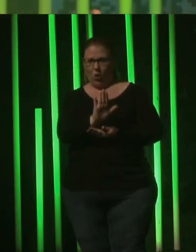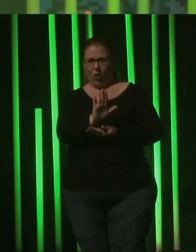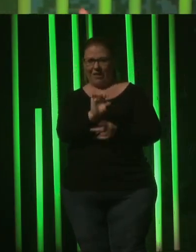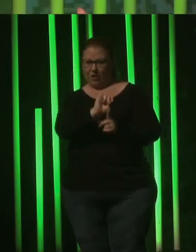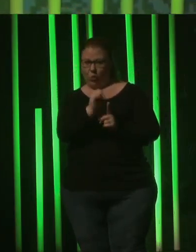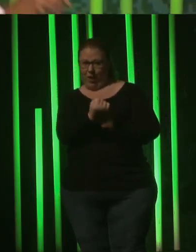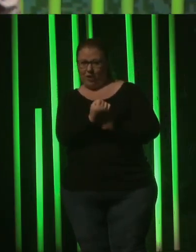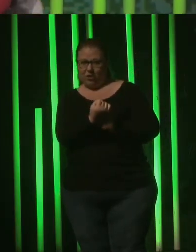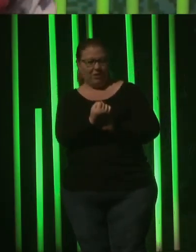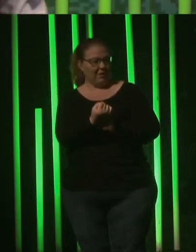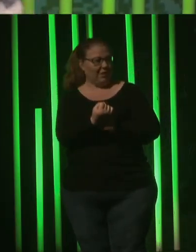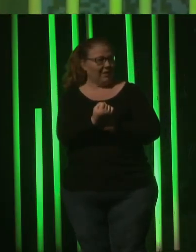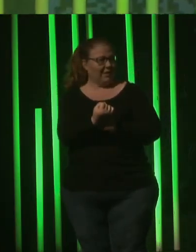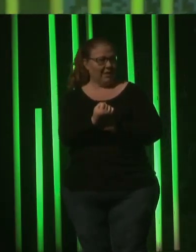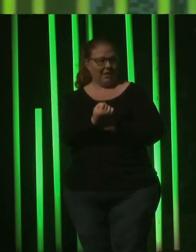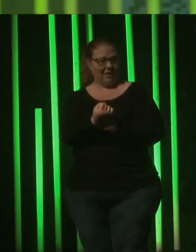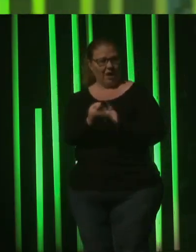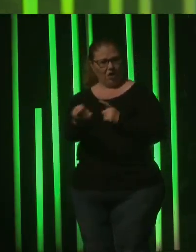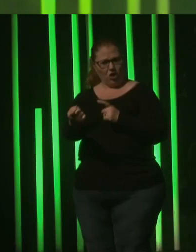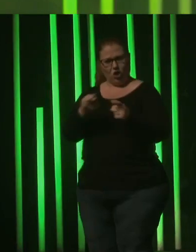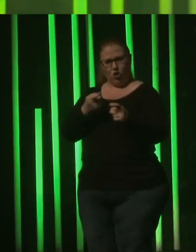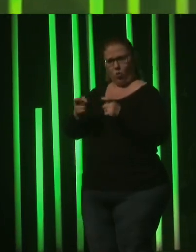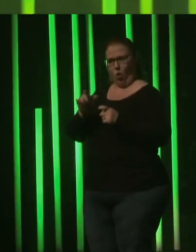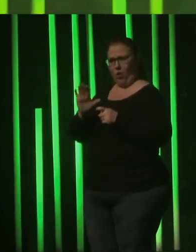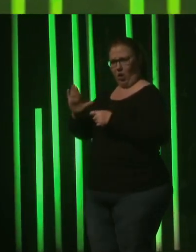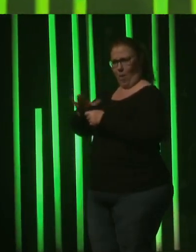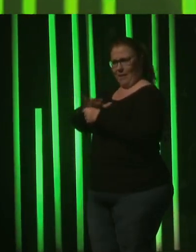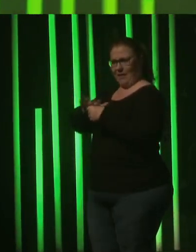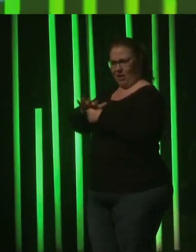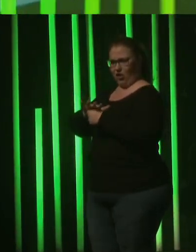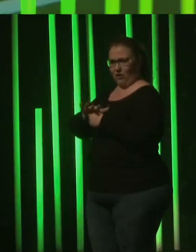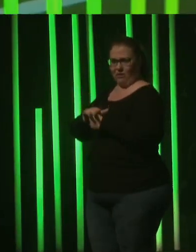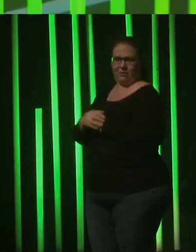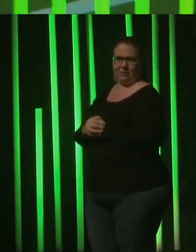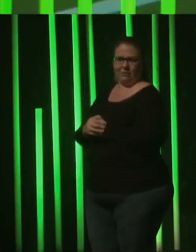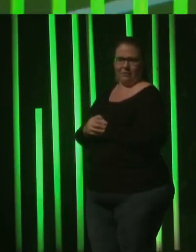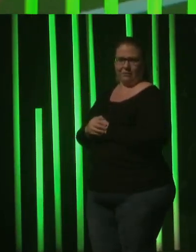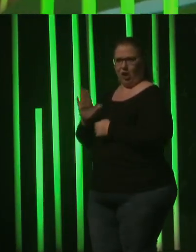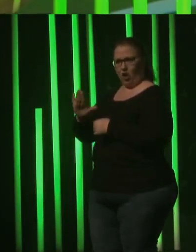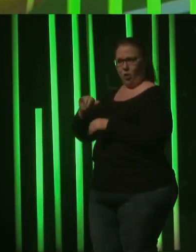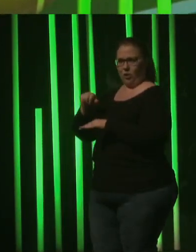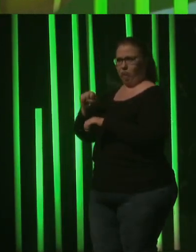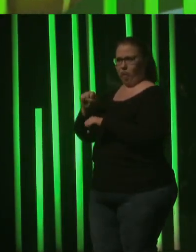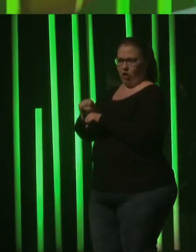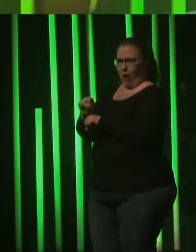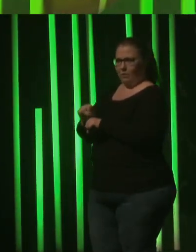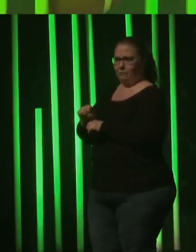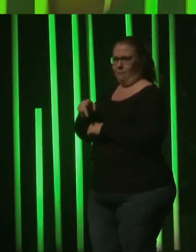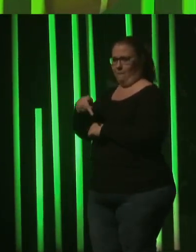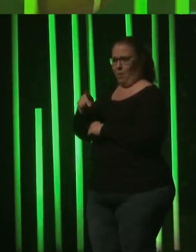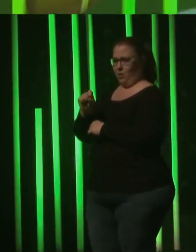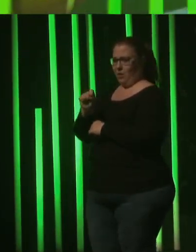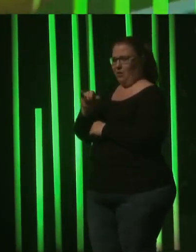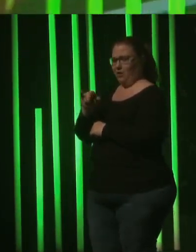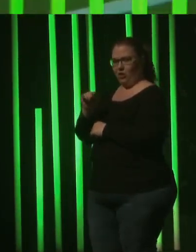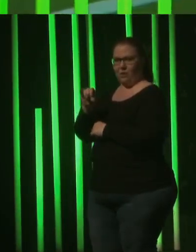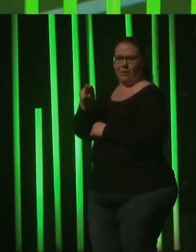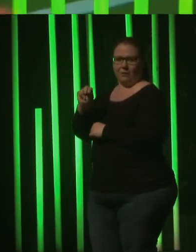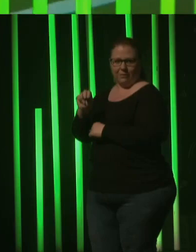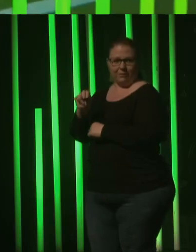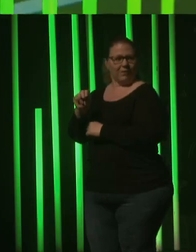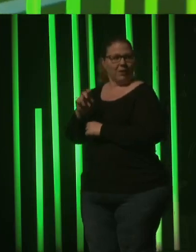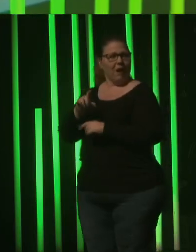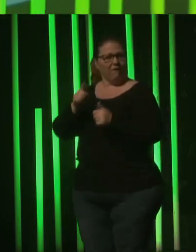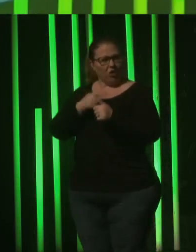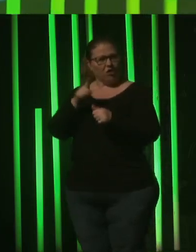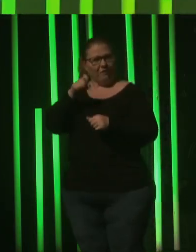condition to dictate your position. Now, in order to understand this, you got to first understand the